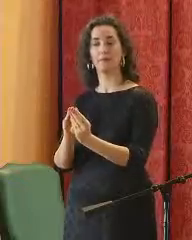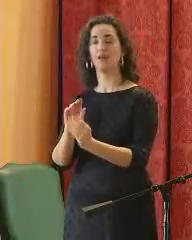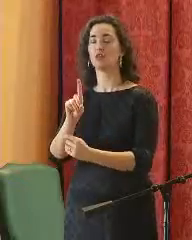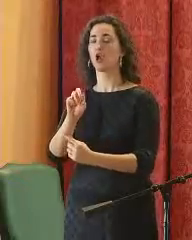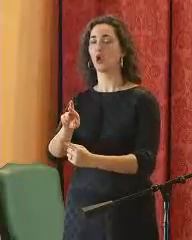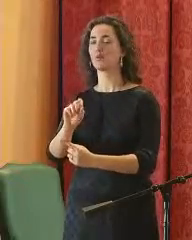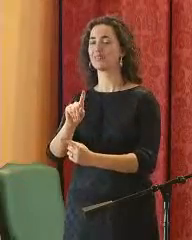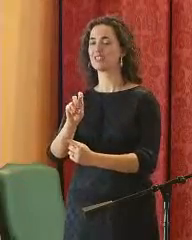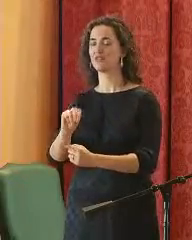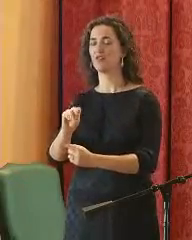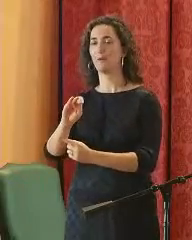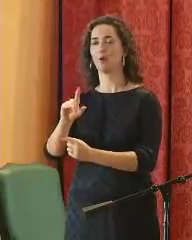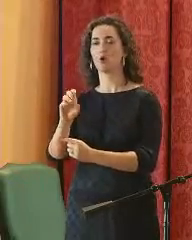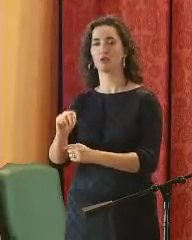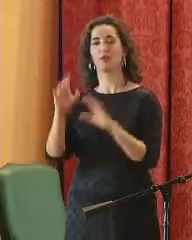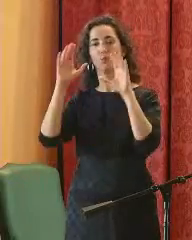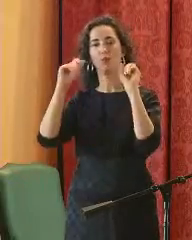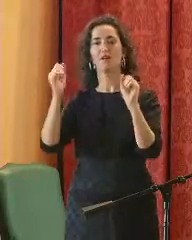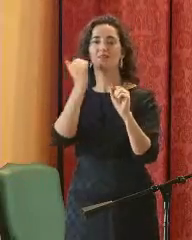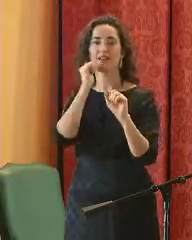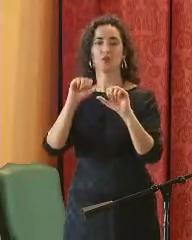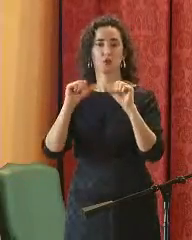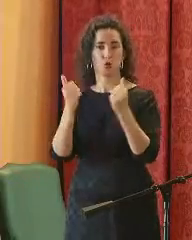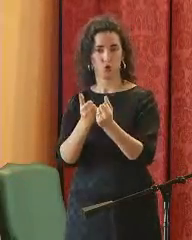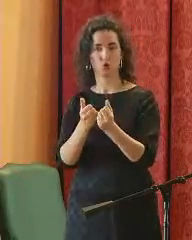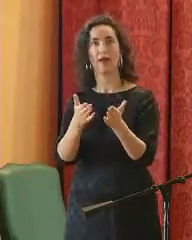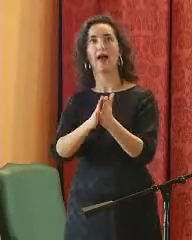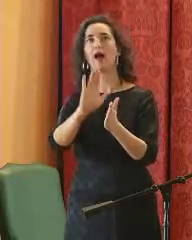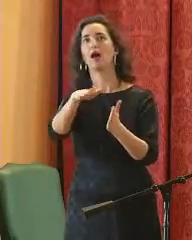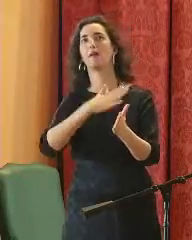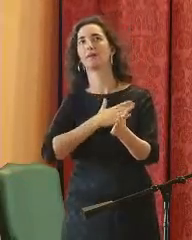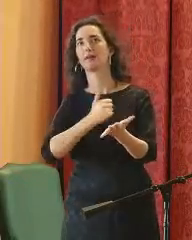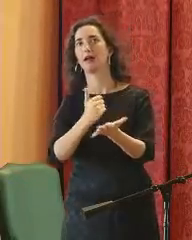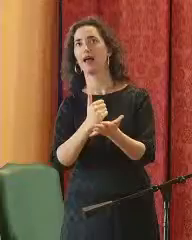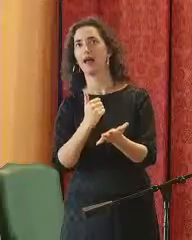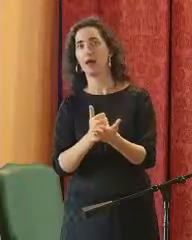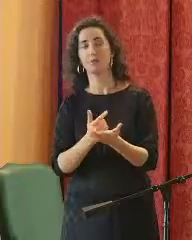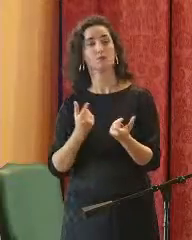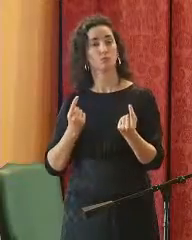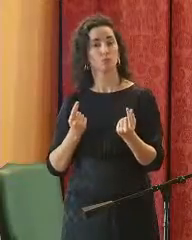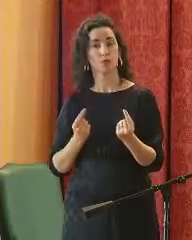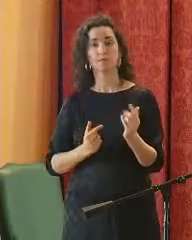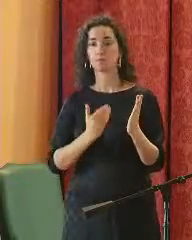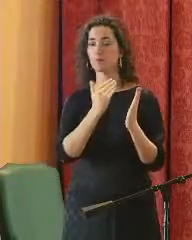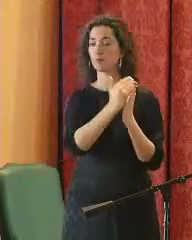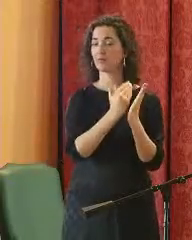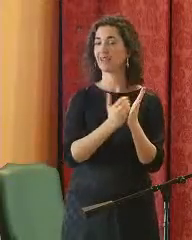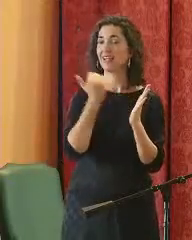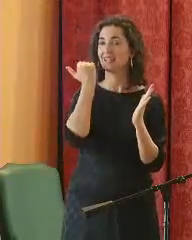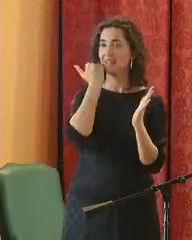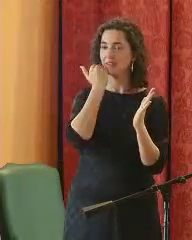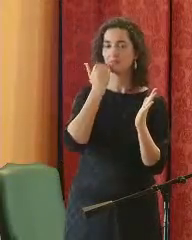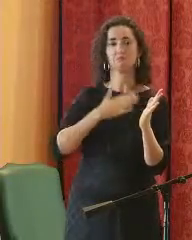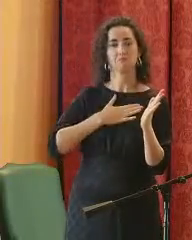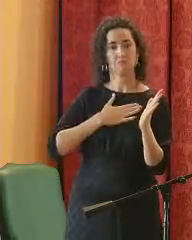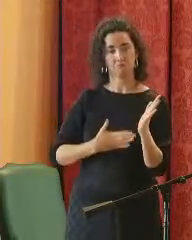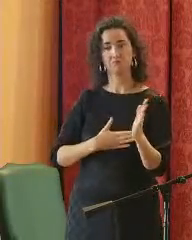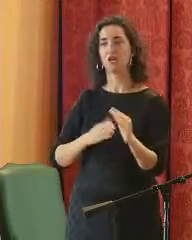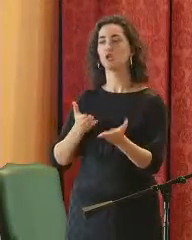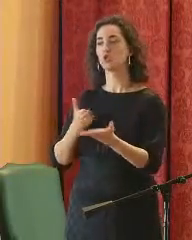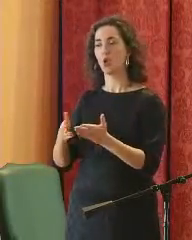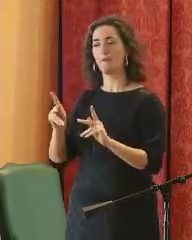Morgan, president of the Dental Association, asking for their assistance to compile a list of dentists who will serve the